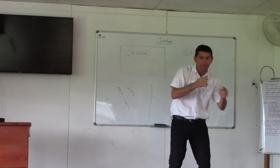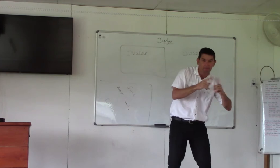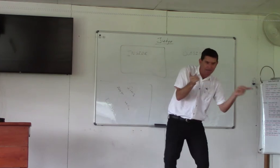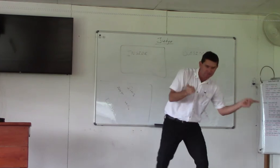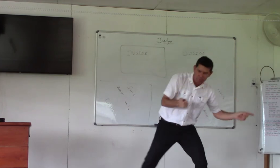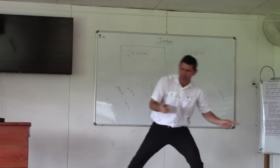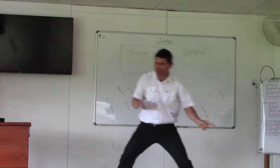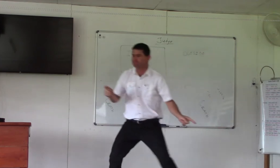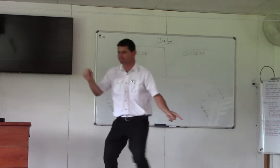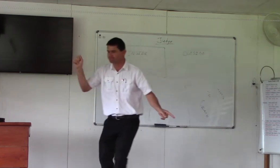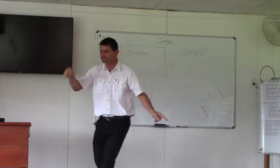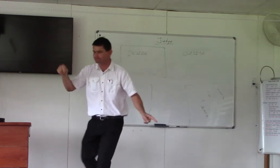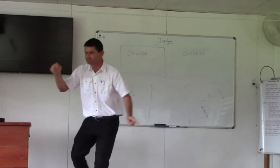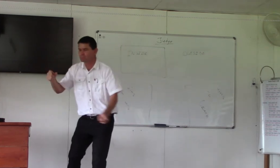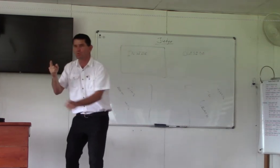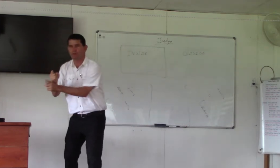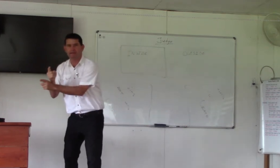but right.